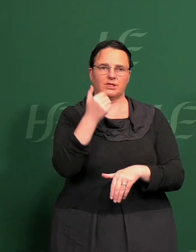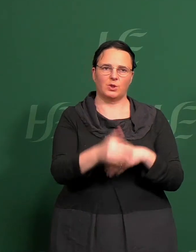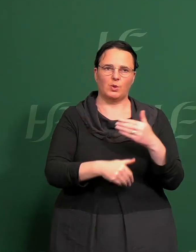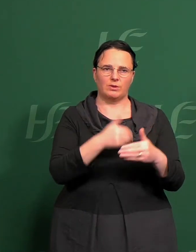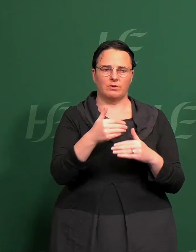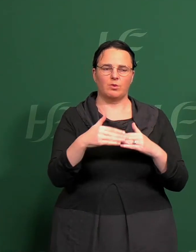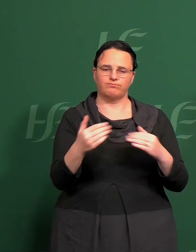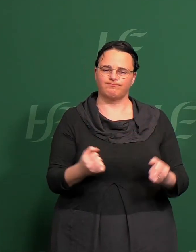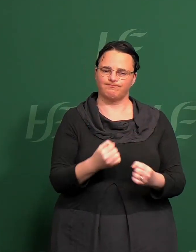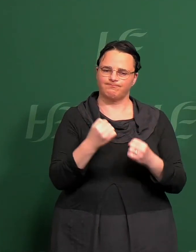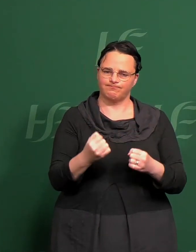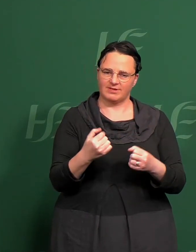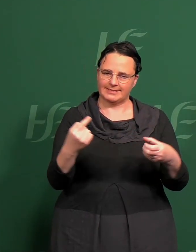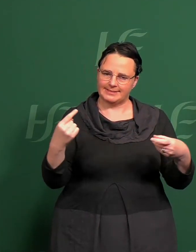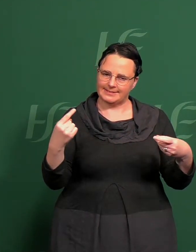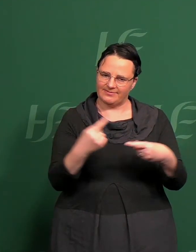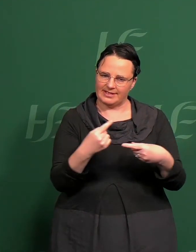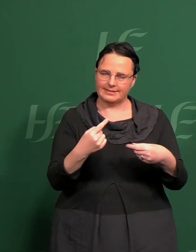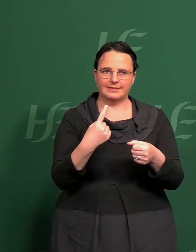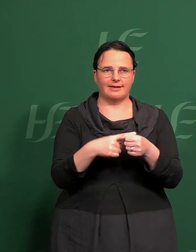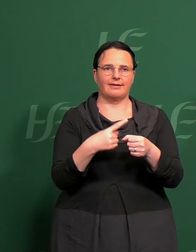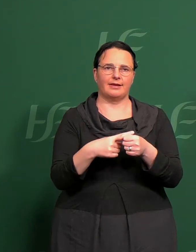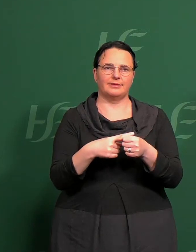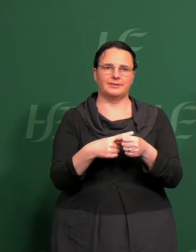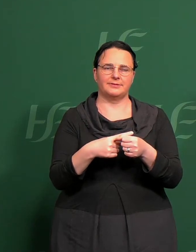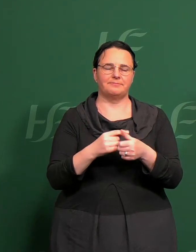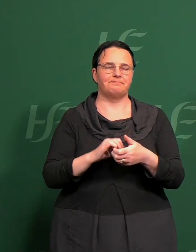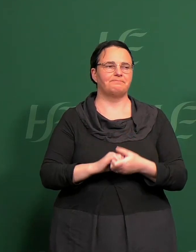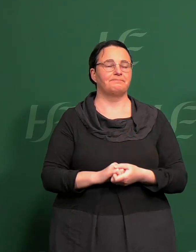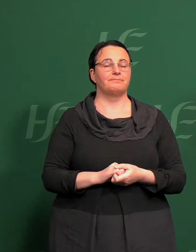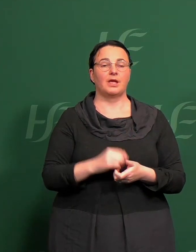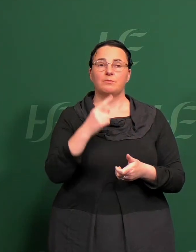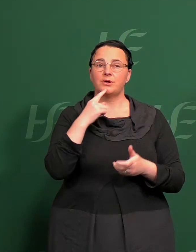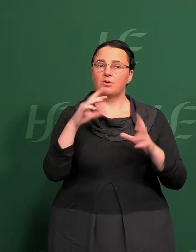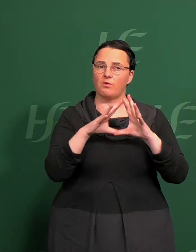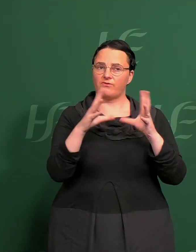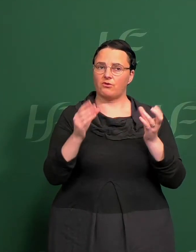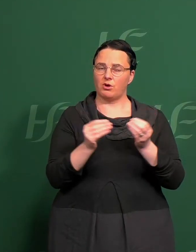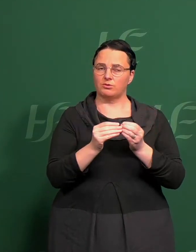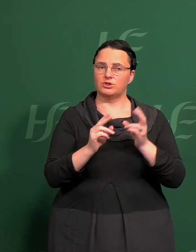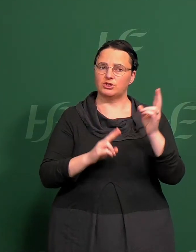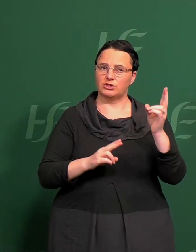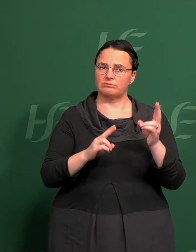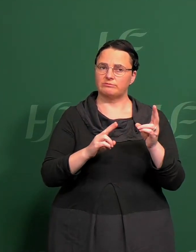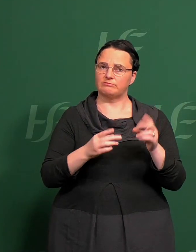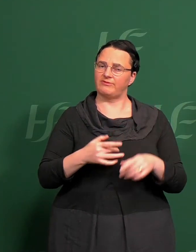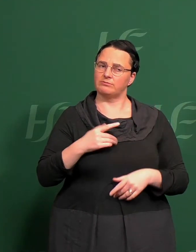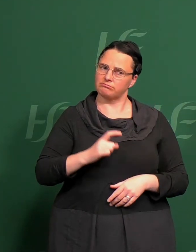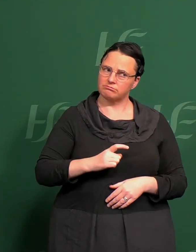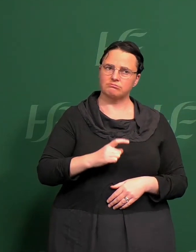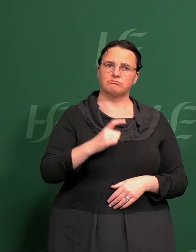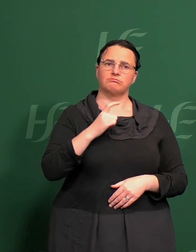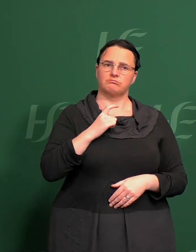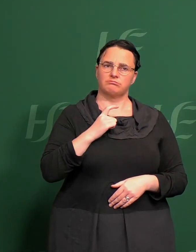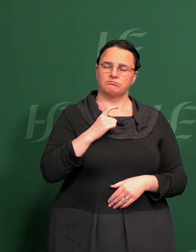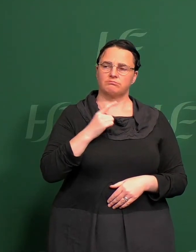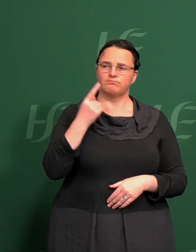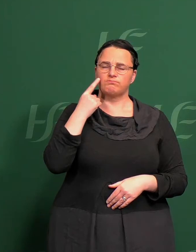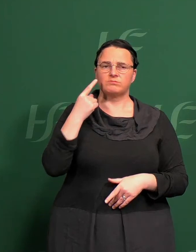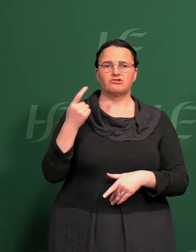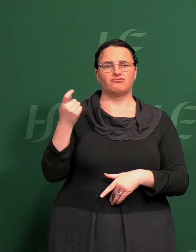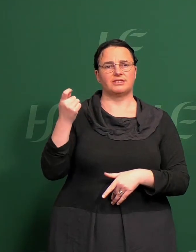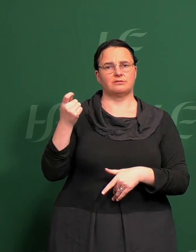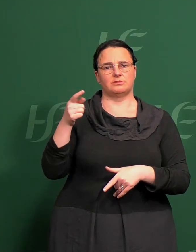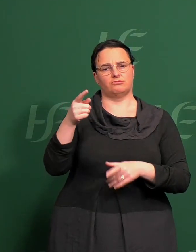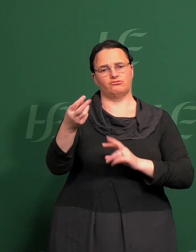put up even stronger defences again. All that said, we can and should take good confidence from the recent reaction